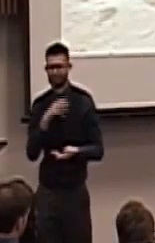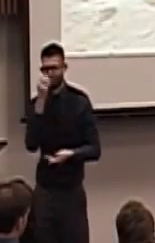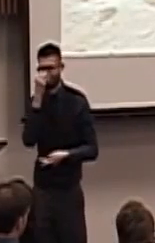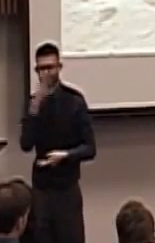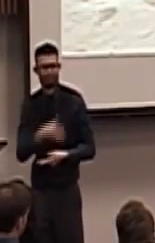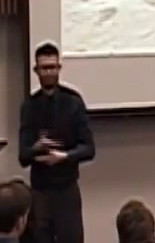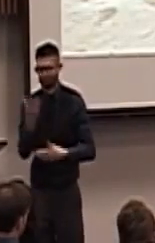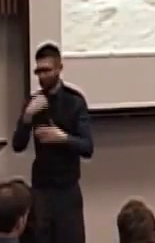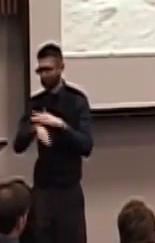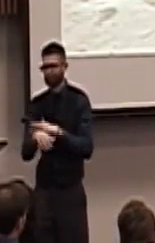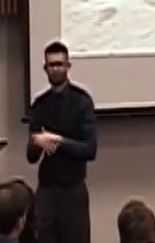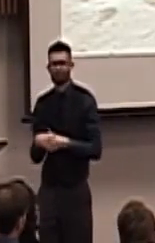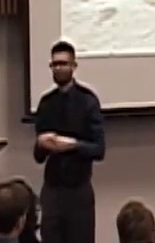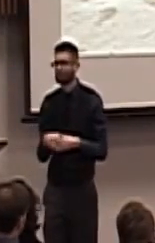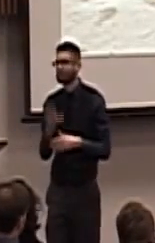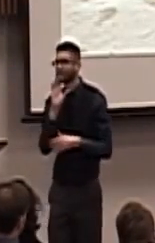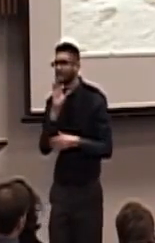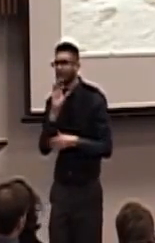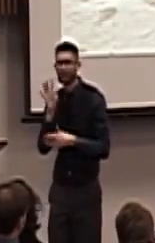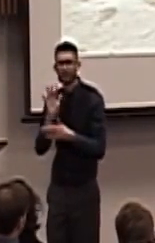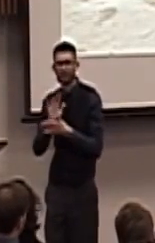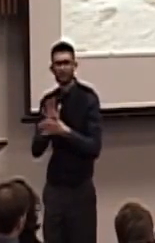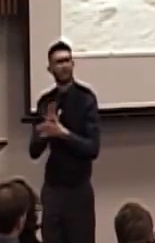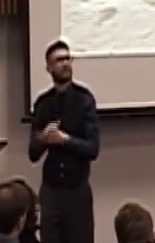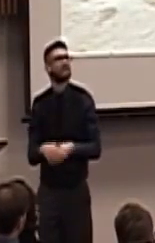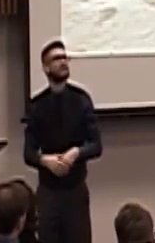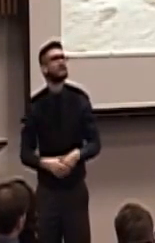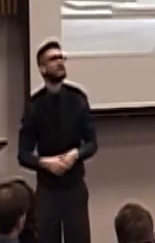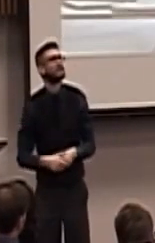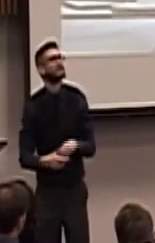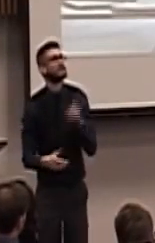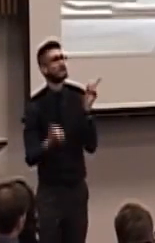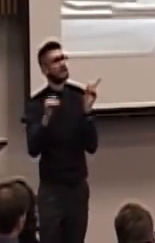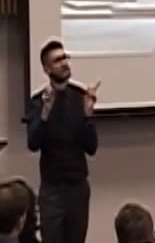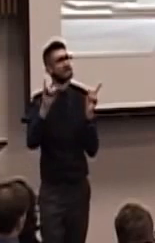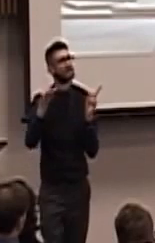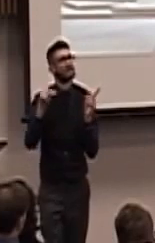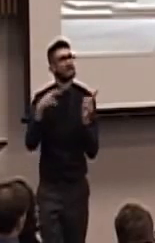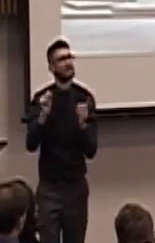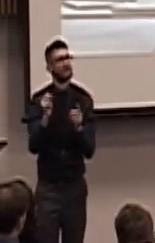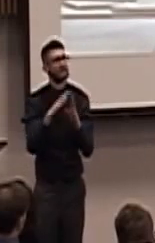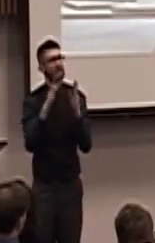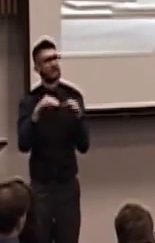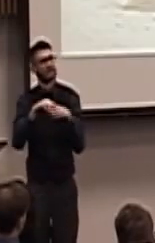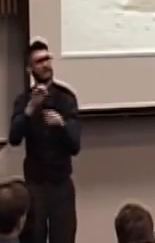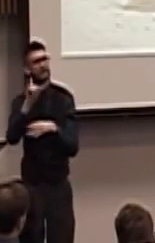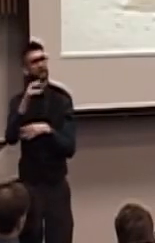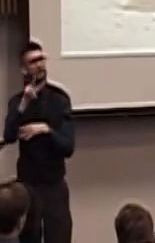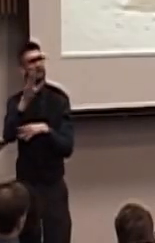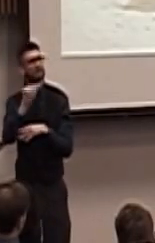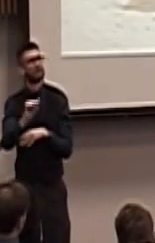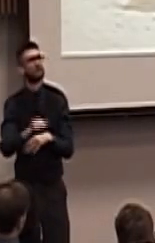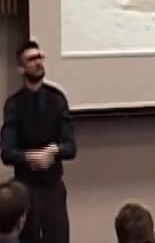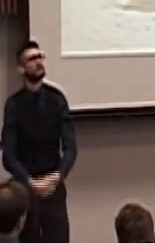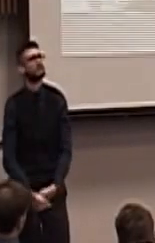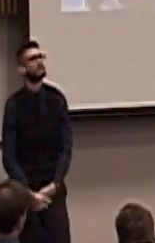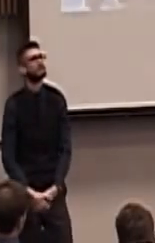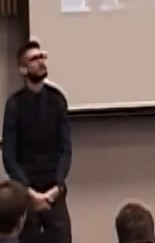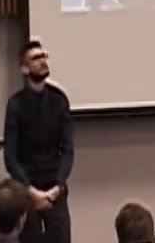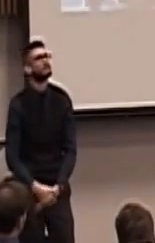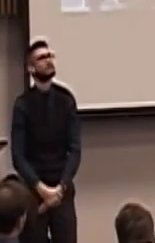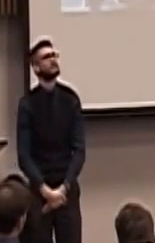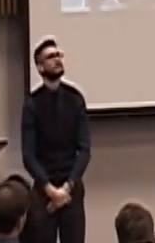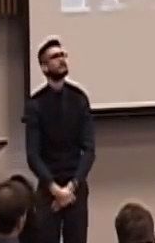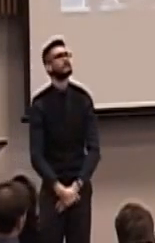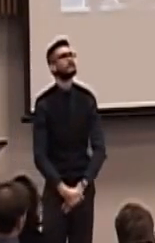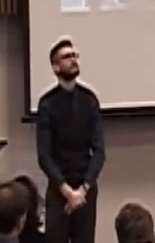anyway. This is actually Isaiah's house in Juba, where the church in Juba meets. I wish I